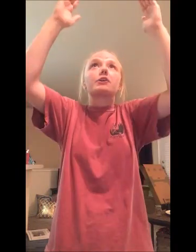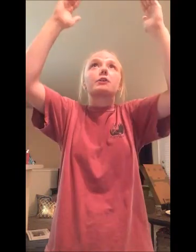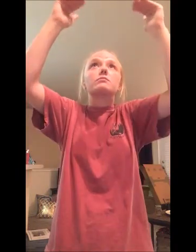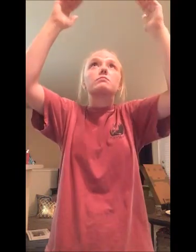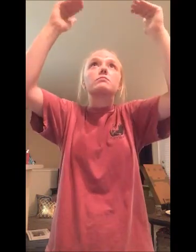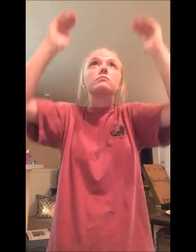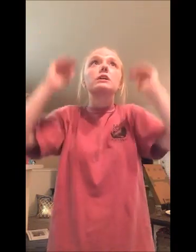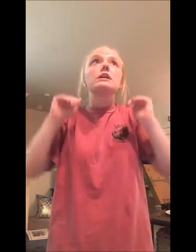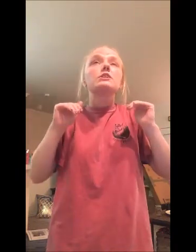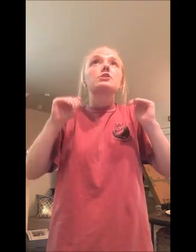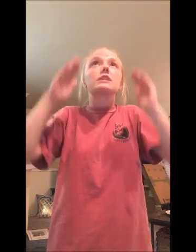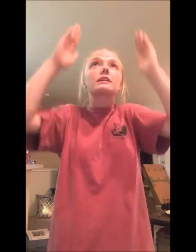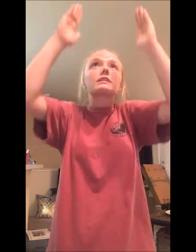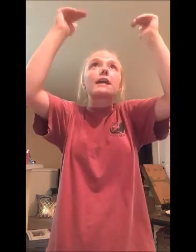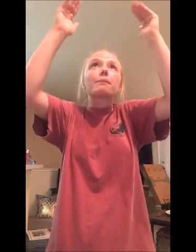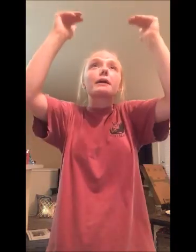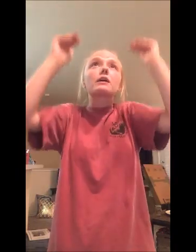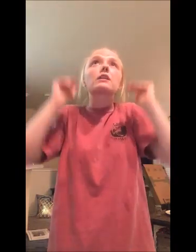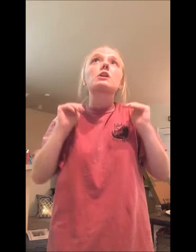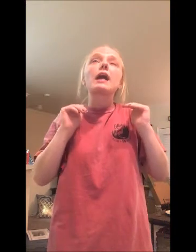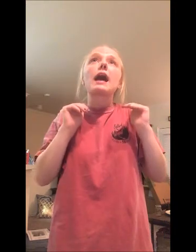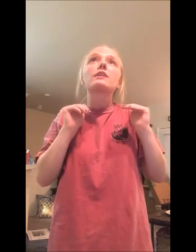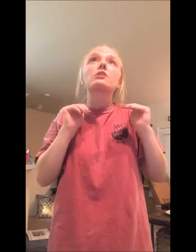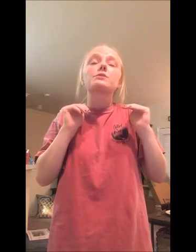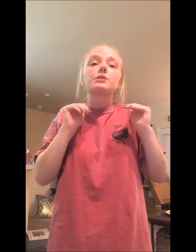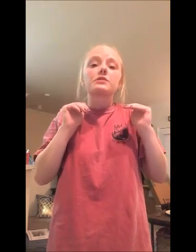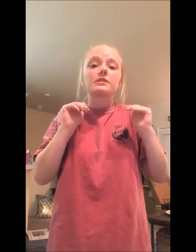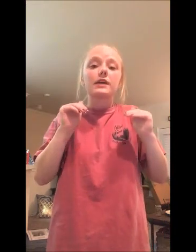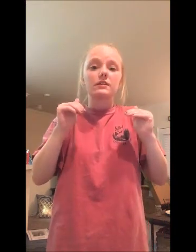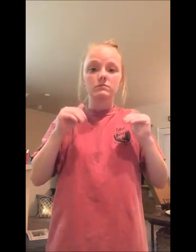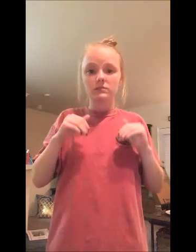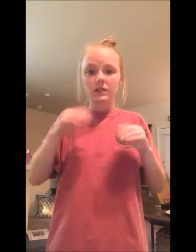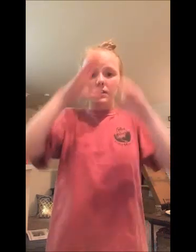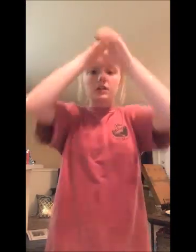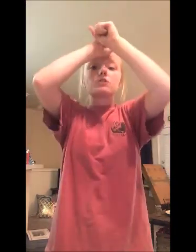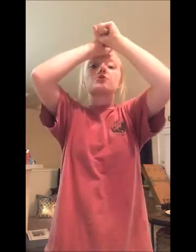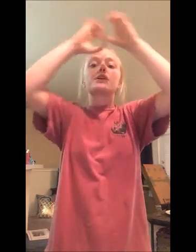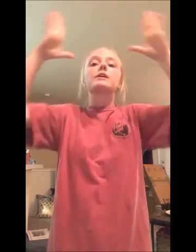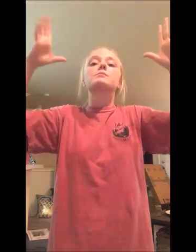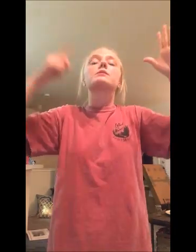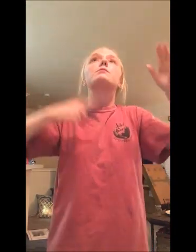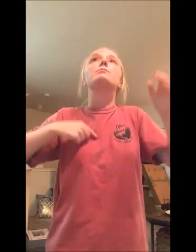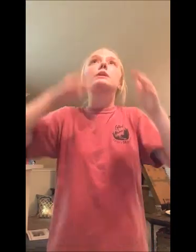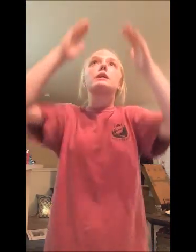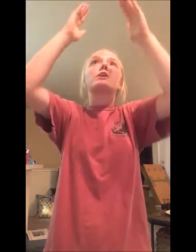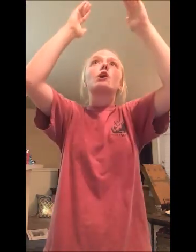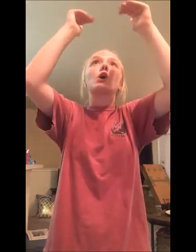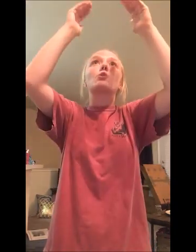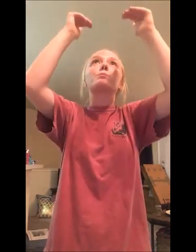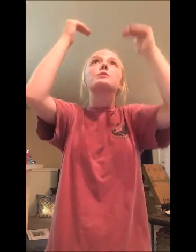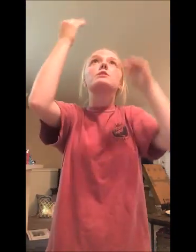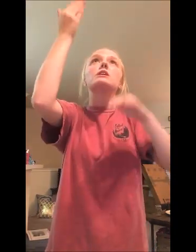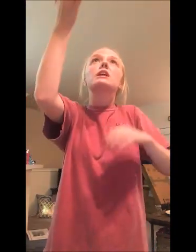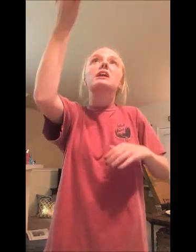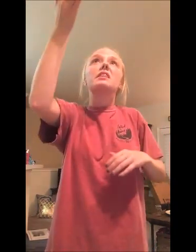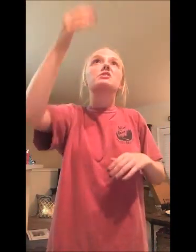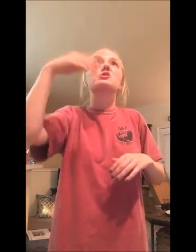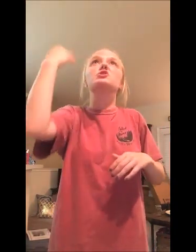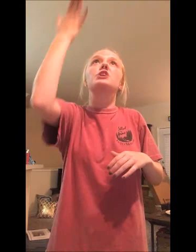you're just like tapping a little hat on someone else's head. Dreams, me, hoped, and then just